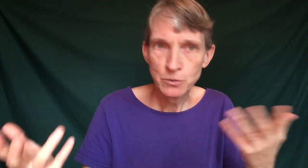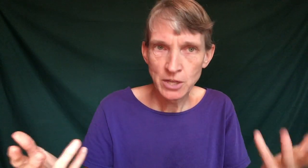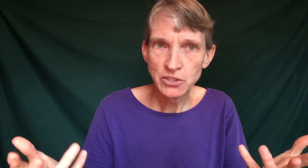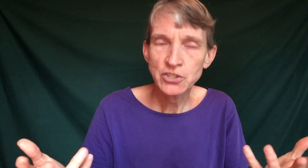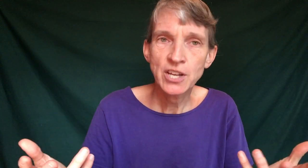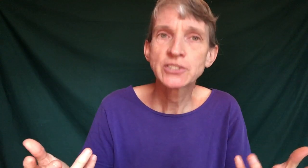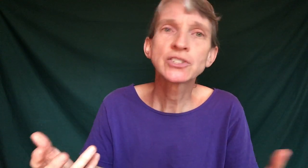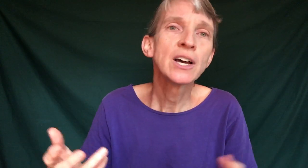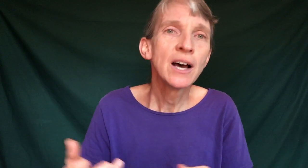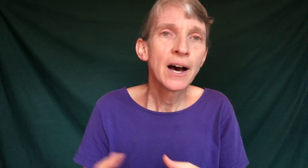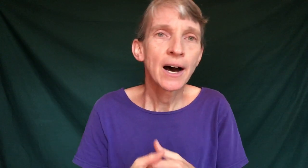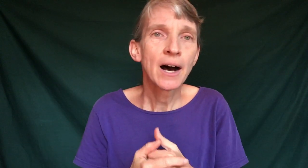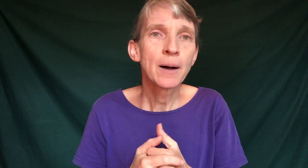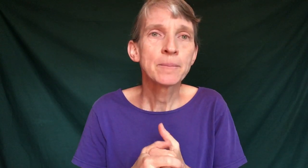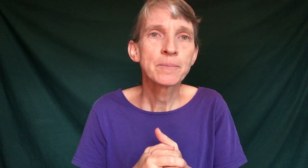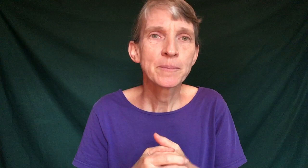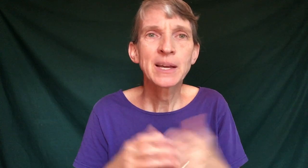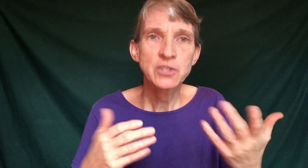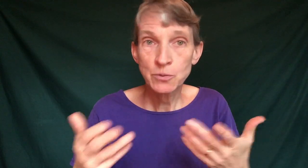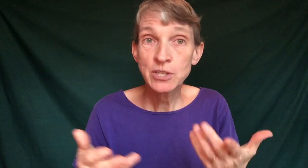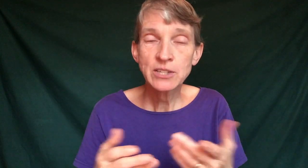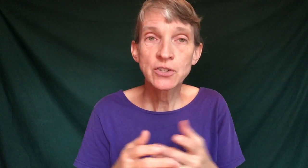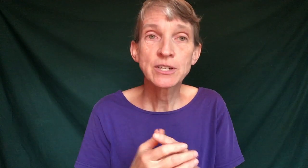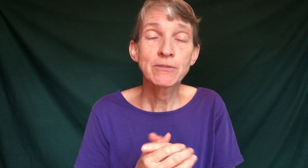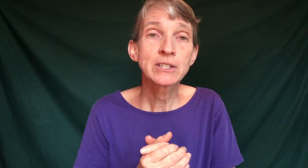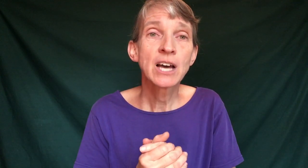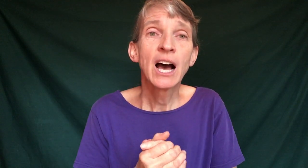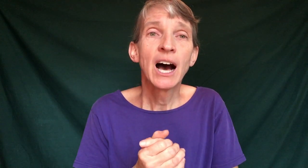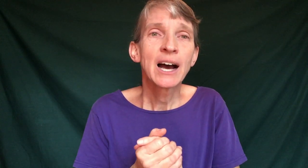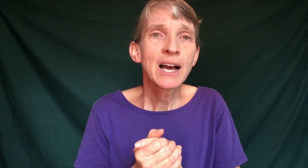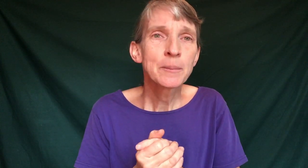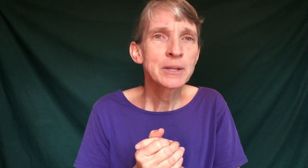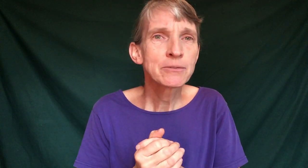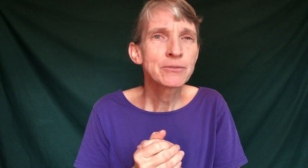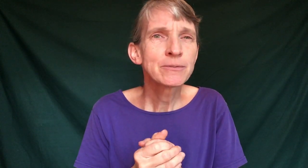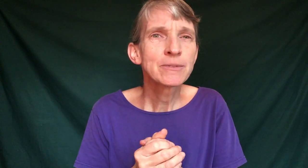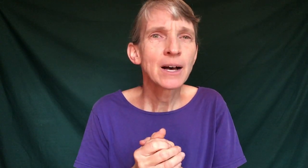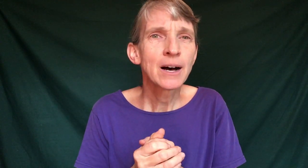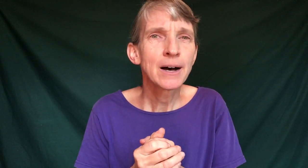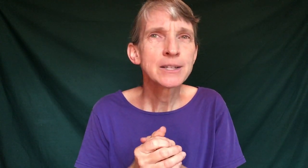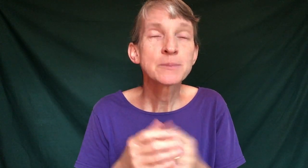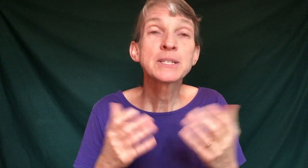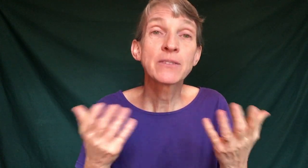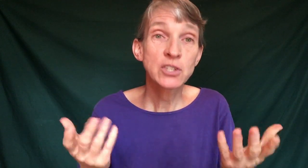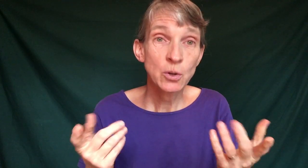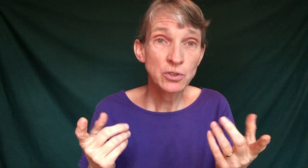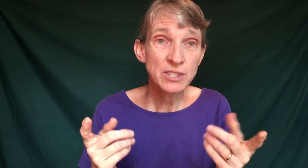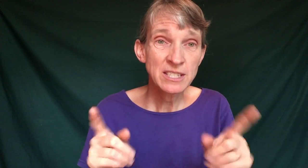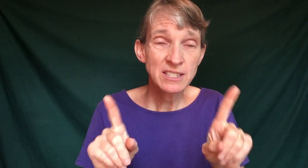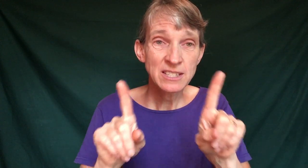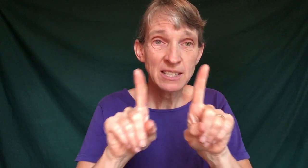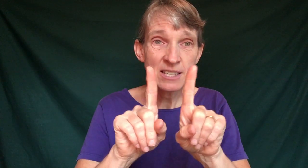such and such because the routines are different. A couple of specific social distancing